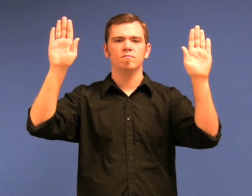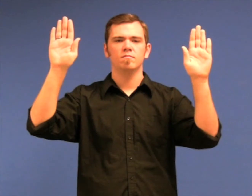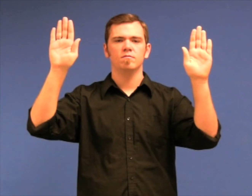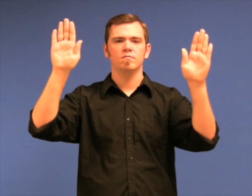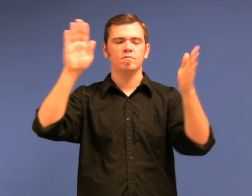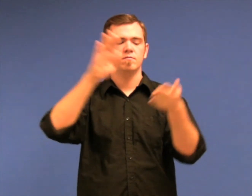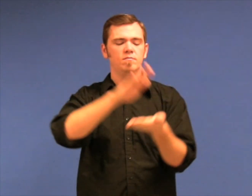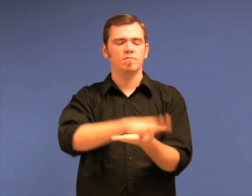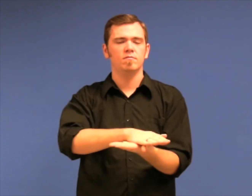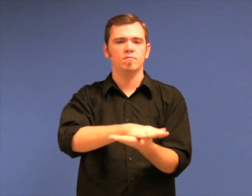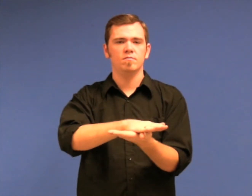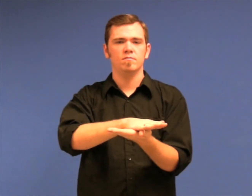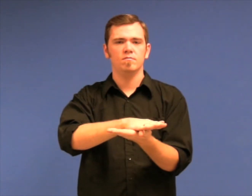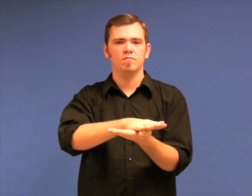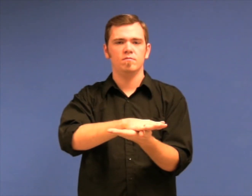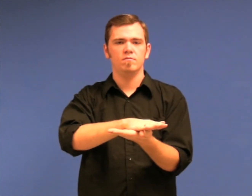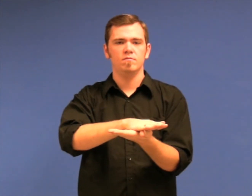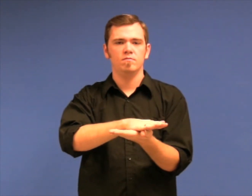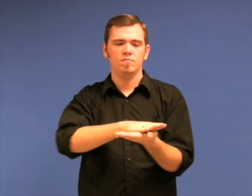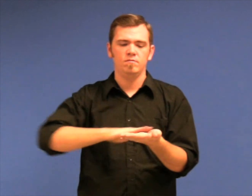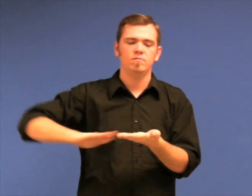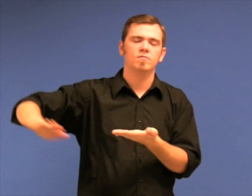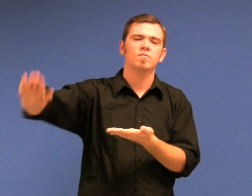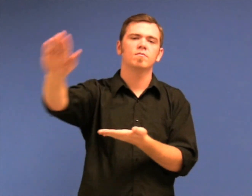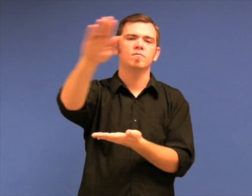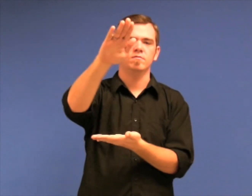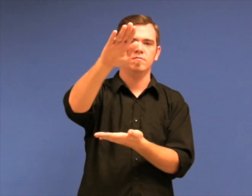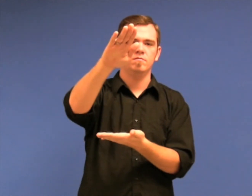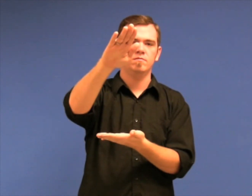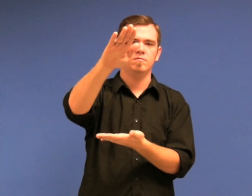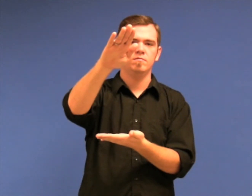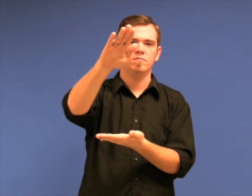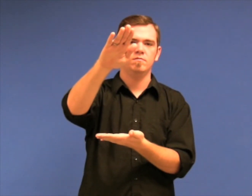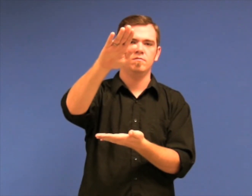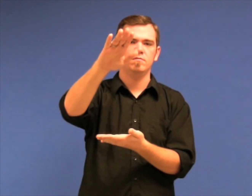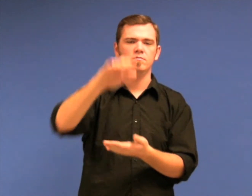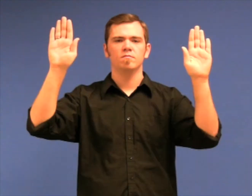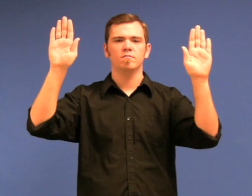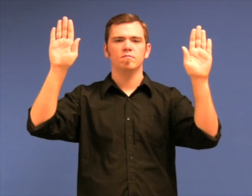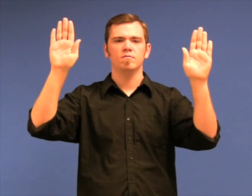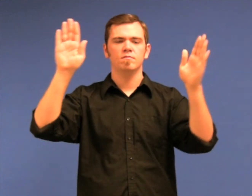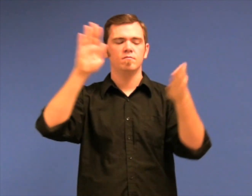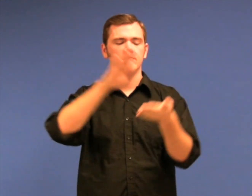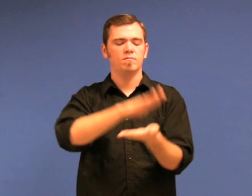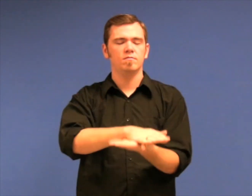college. You're going to start with your hands together, and then your dominant hand moves up and away. So,